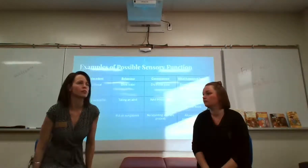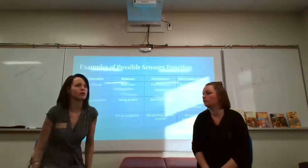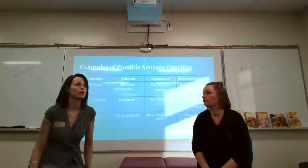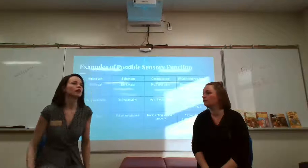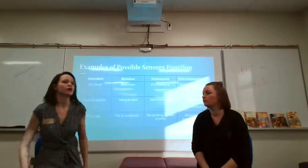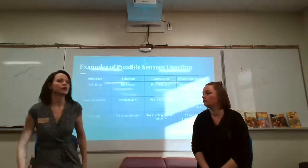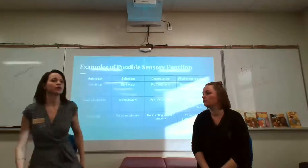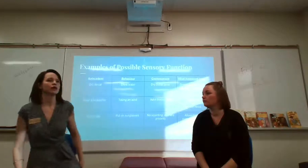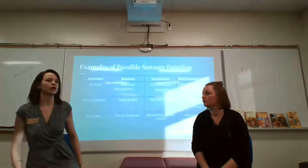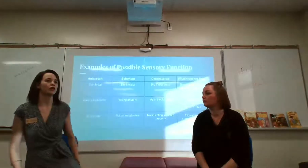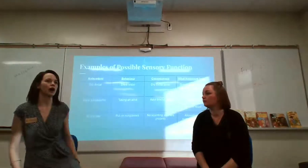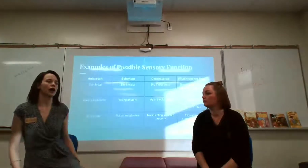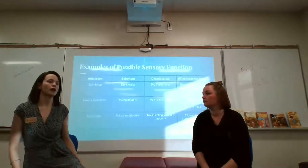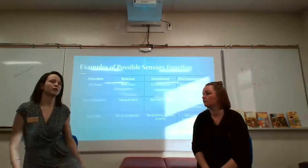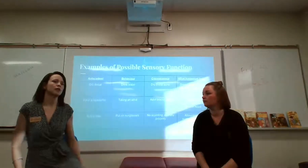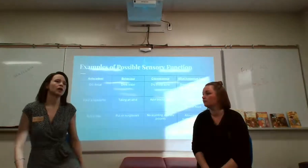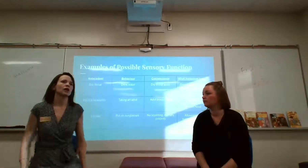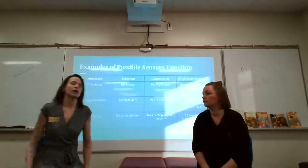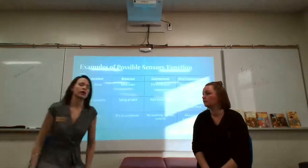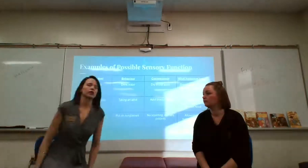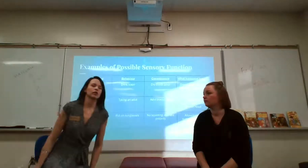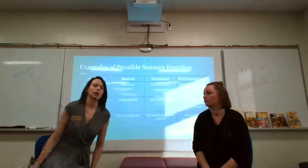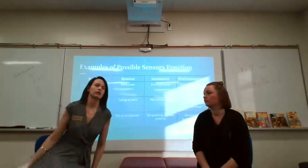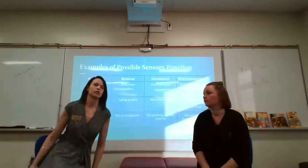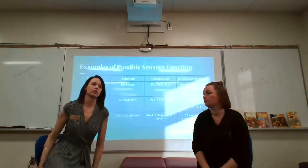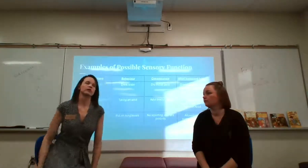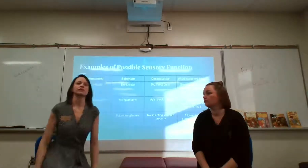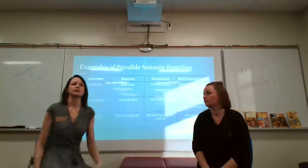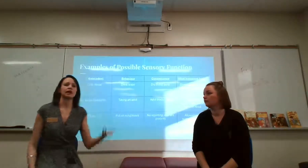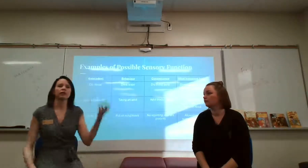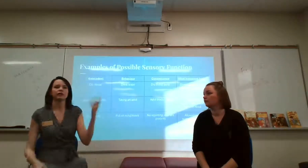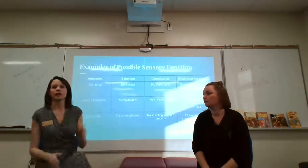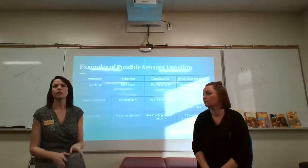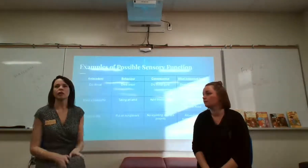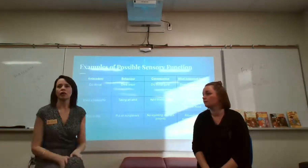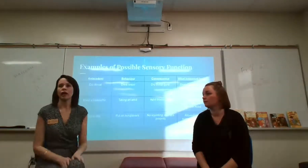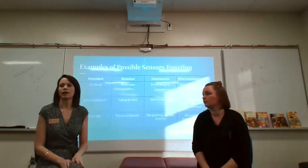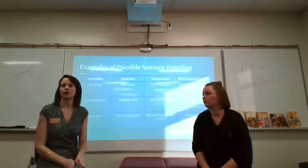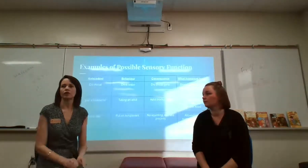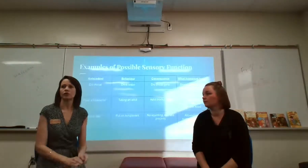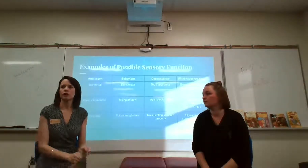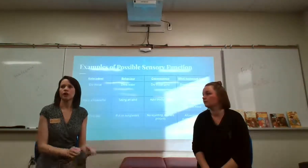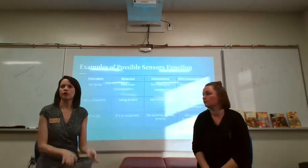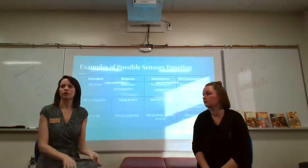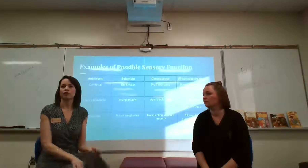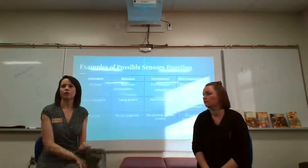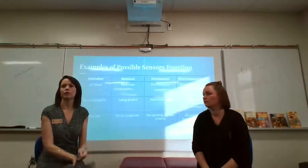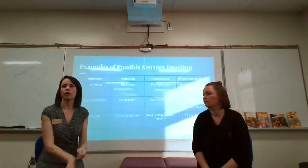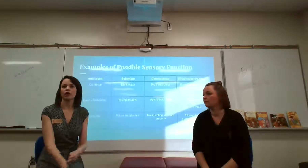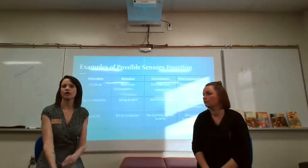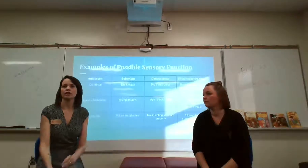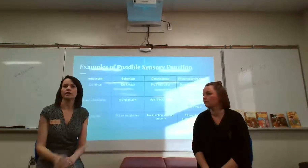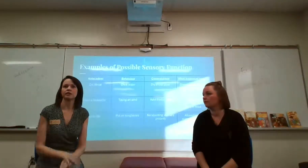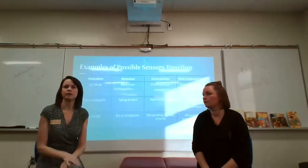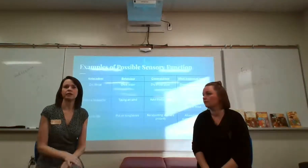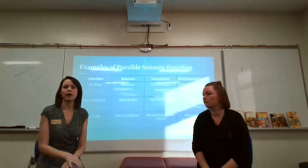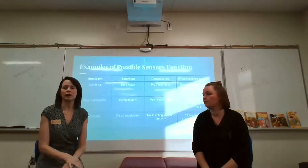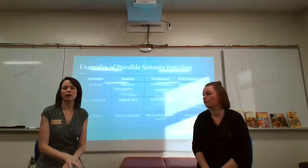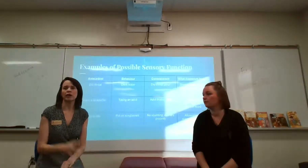be, your kiddo, I don't know, bangs his head on the table, and you're thinking, oh my gosh, he needs sensory feedback. Let's get him a